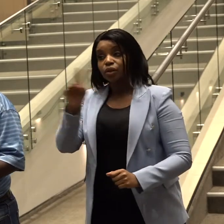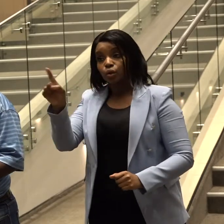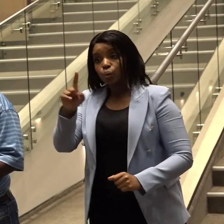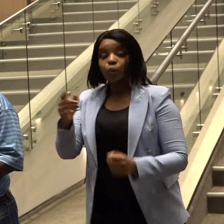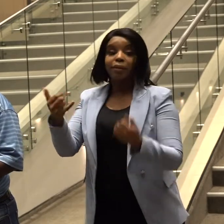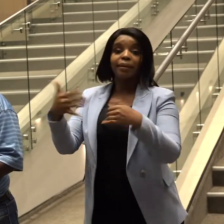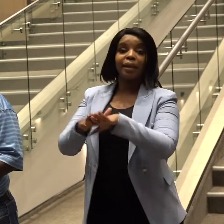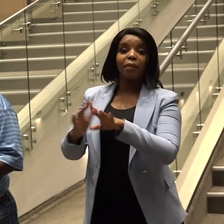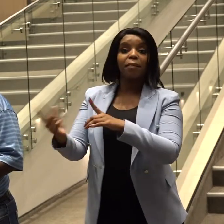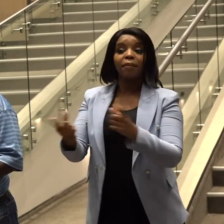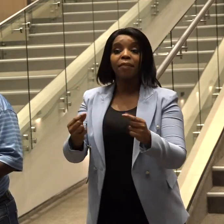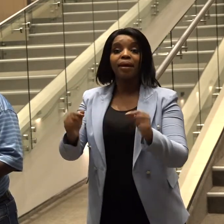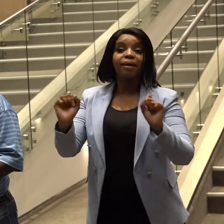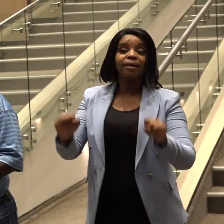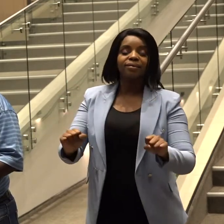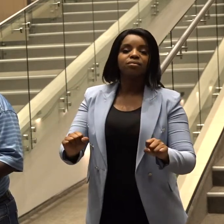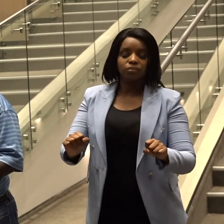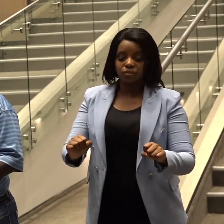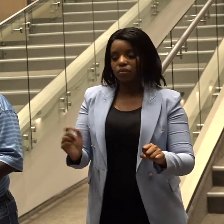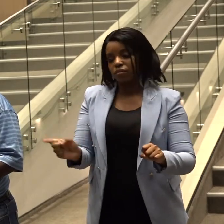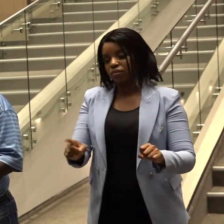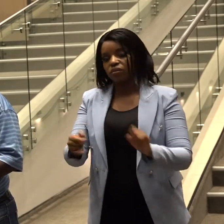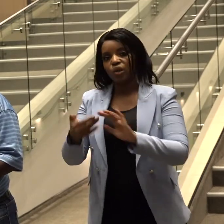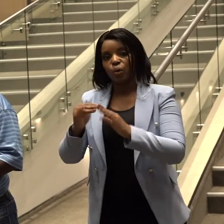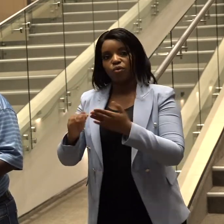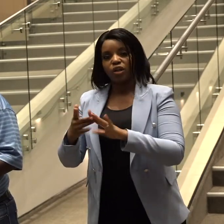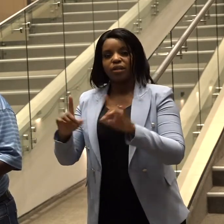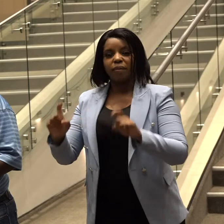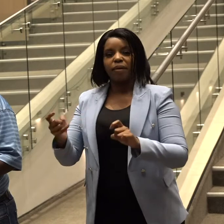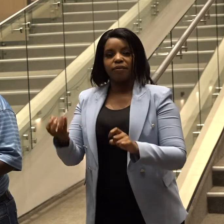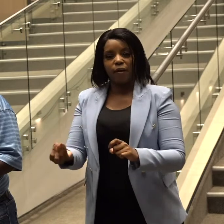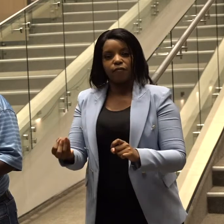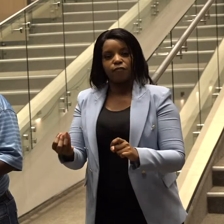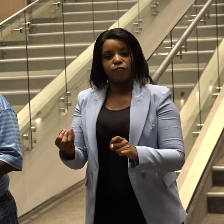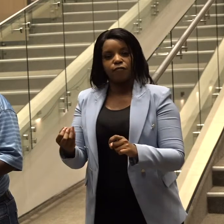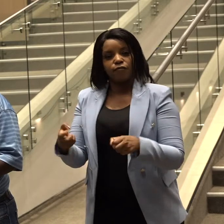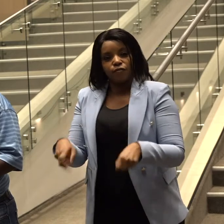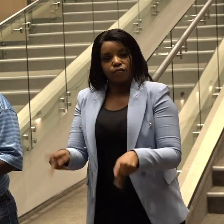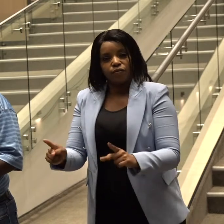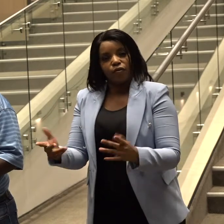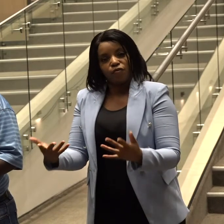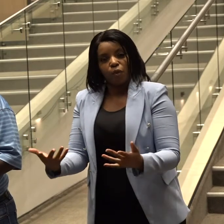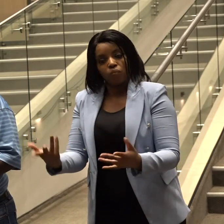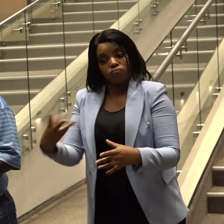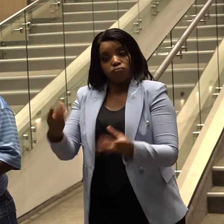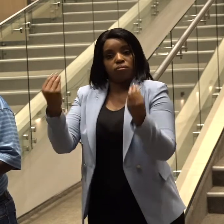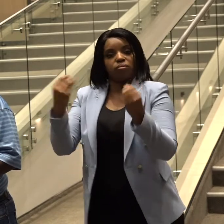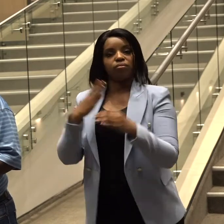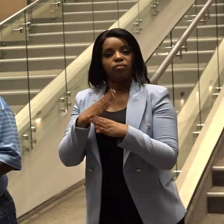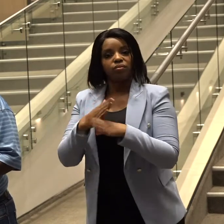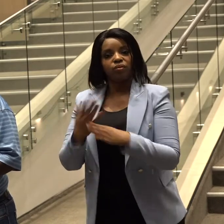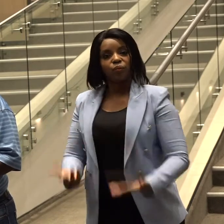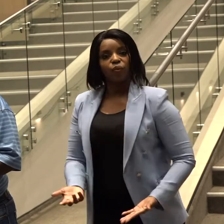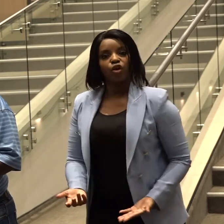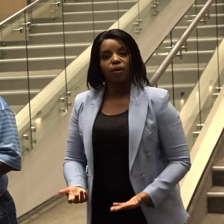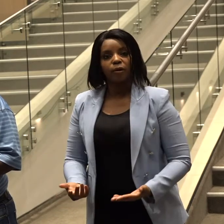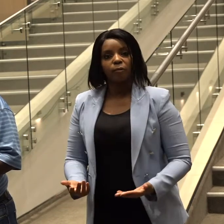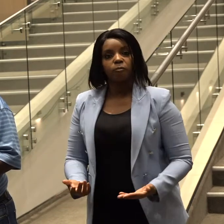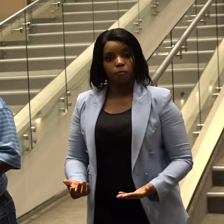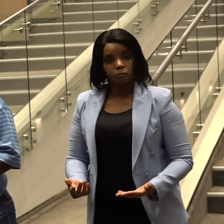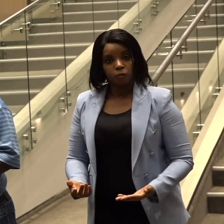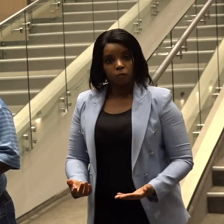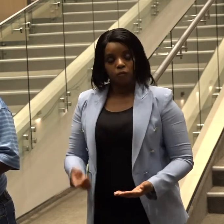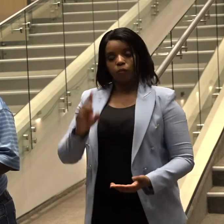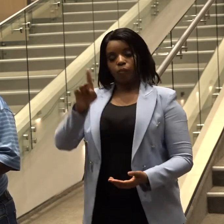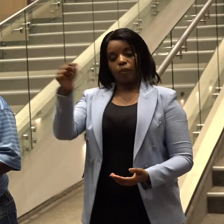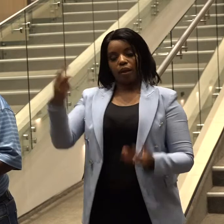let them give the community a chance to to have a voice for example I want to I want to say some say I